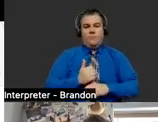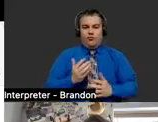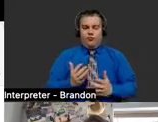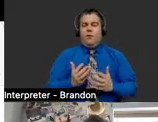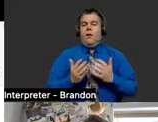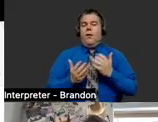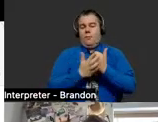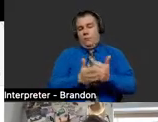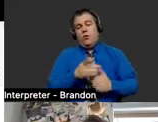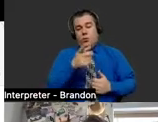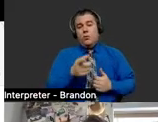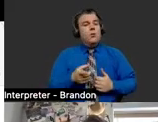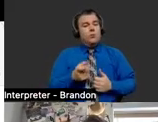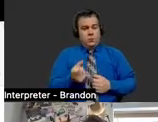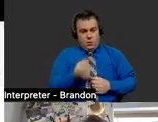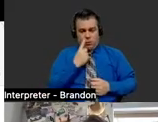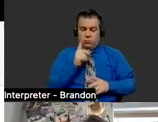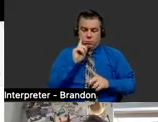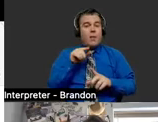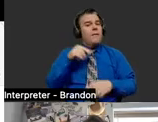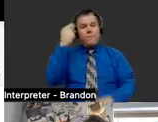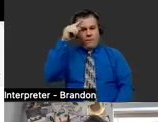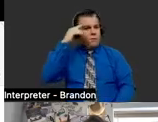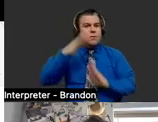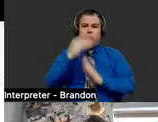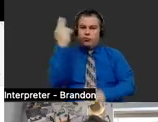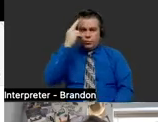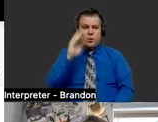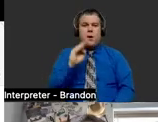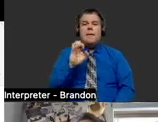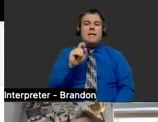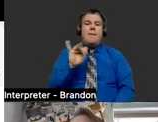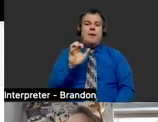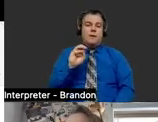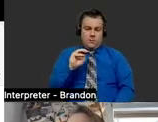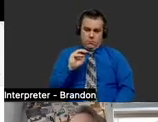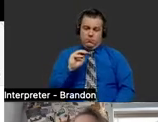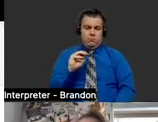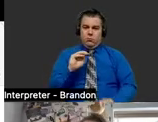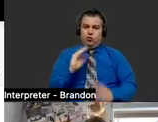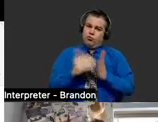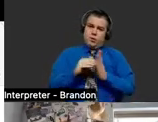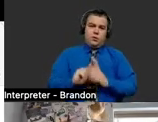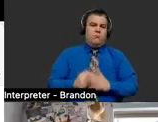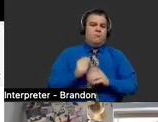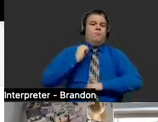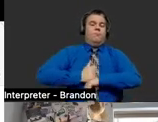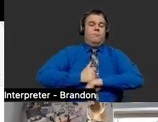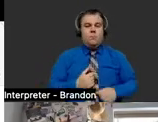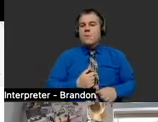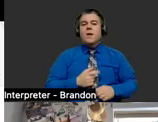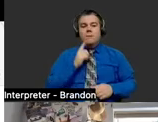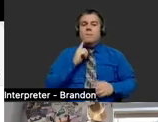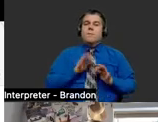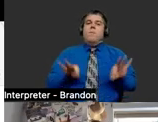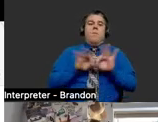it, but this is really the primary reason. And why this is so key and so important to pass on to